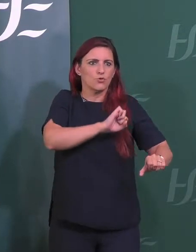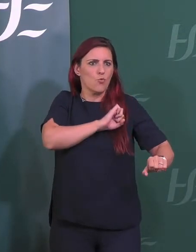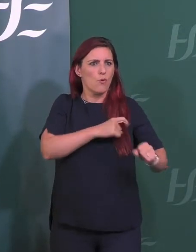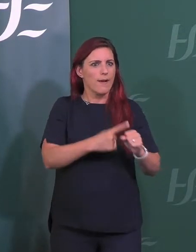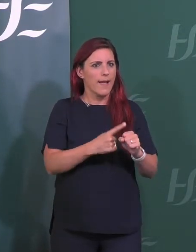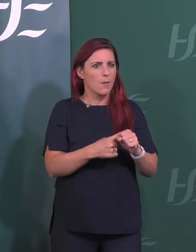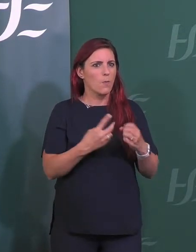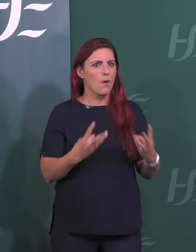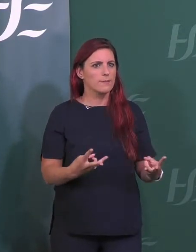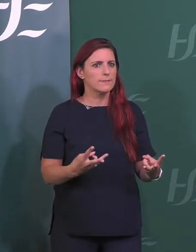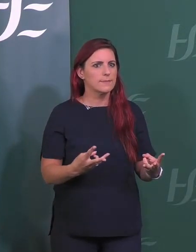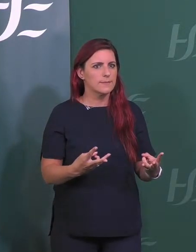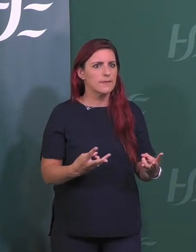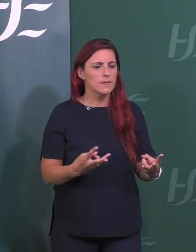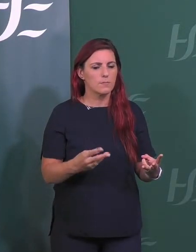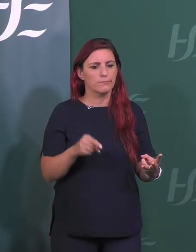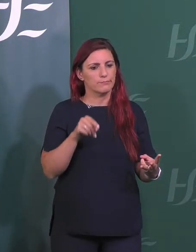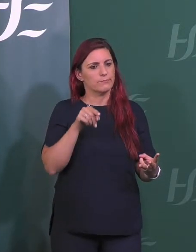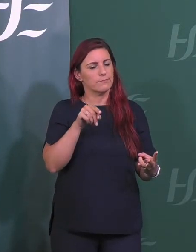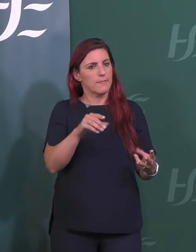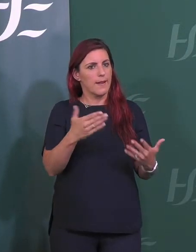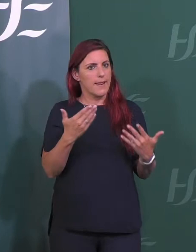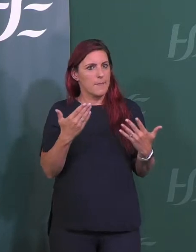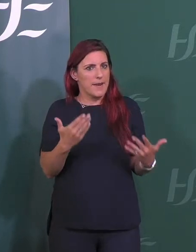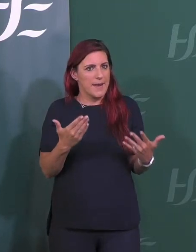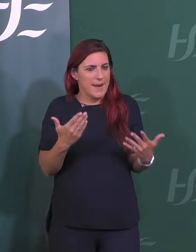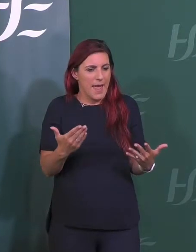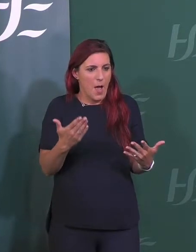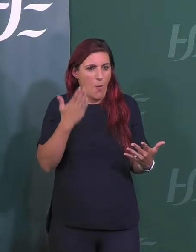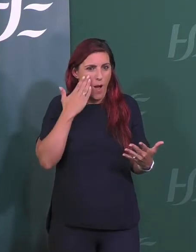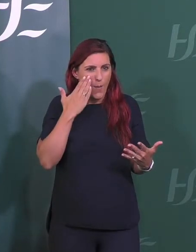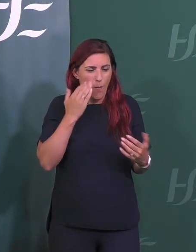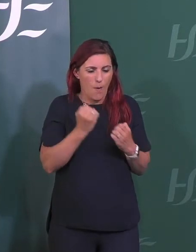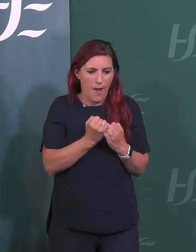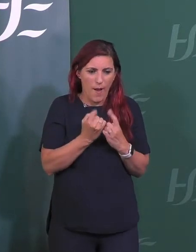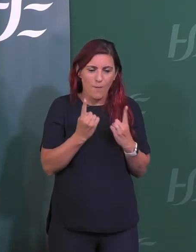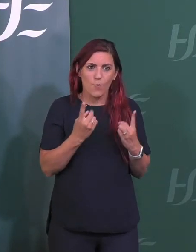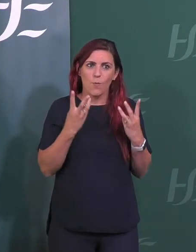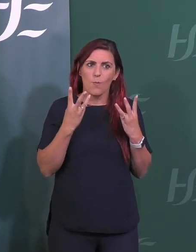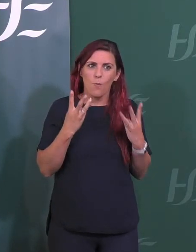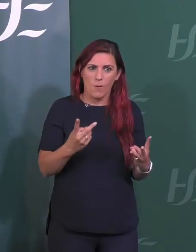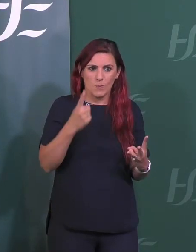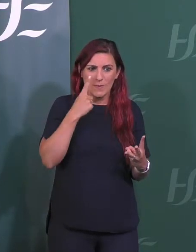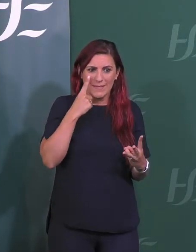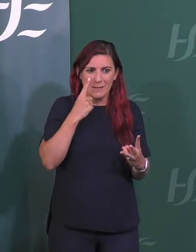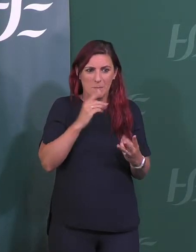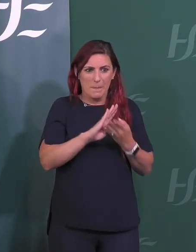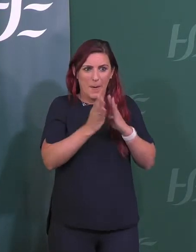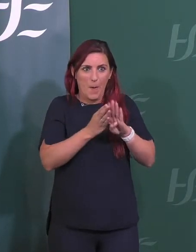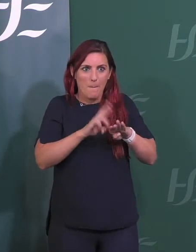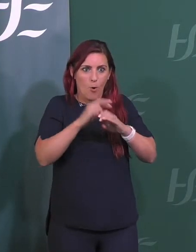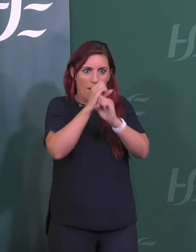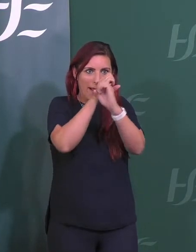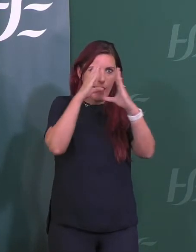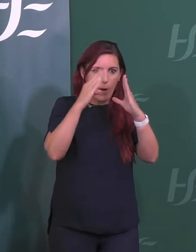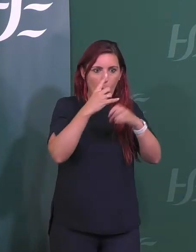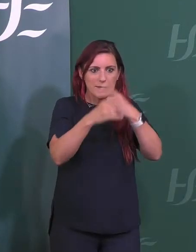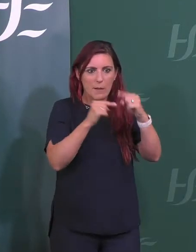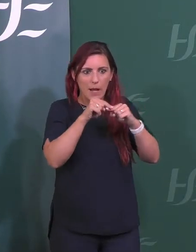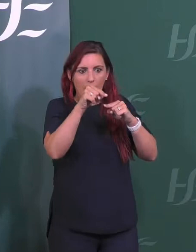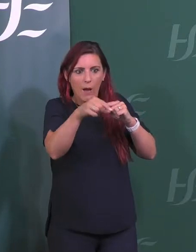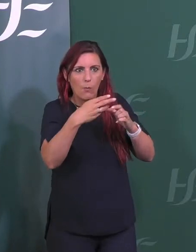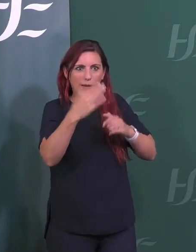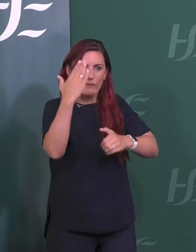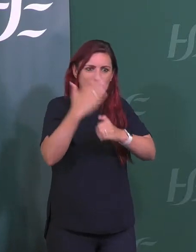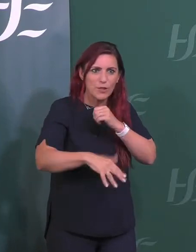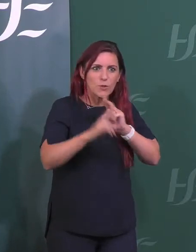lives. And I guess now, more than any time, people would like to see that emerge and like to see the finishing line so